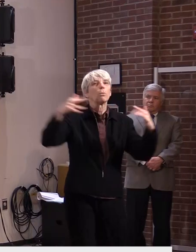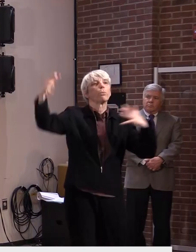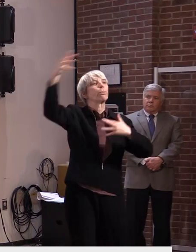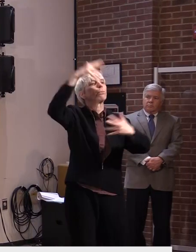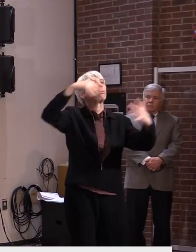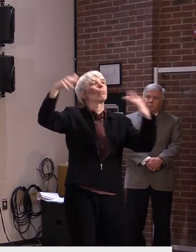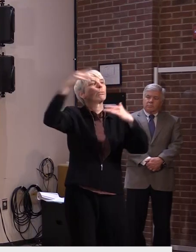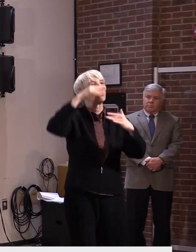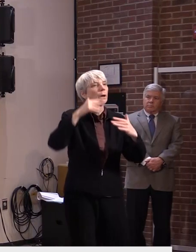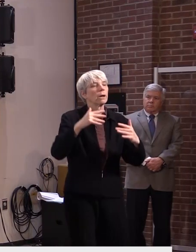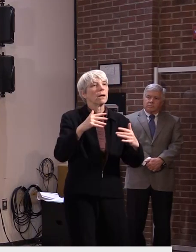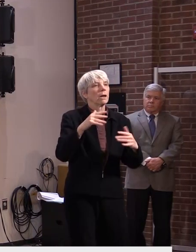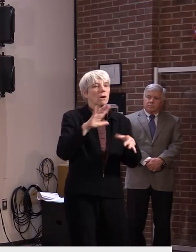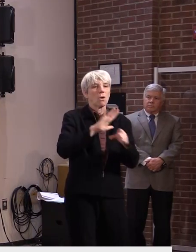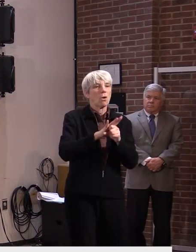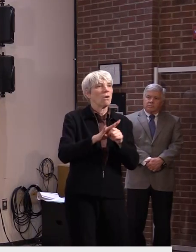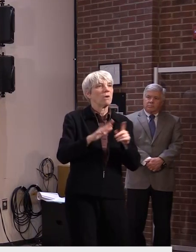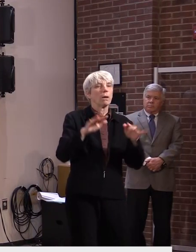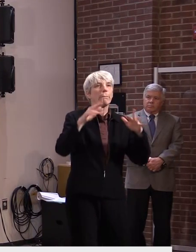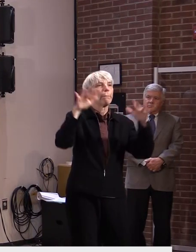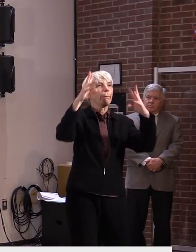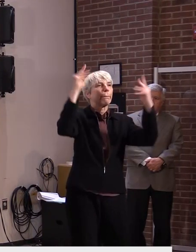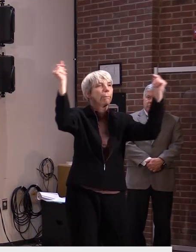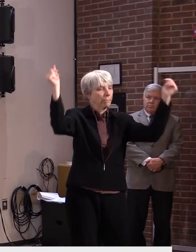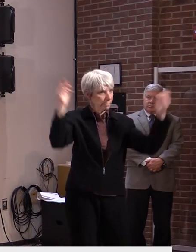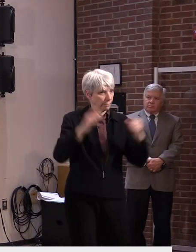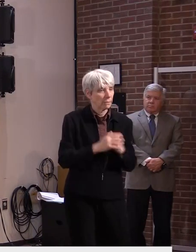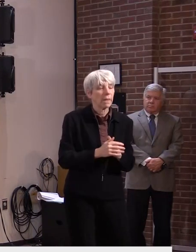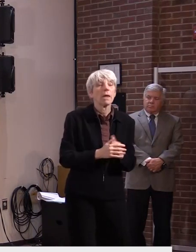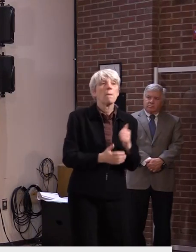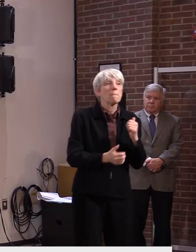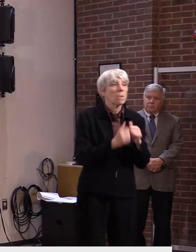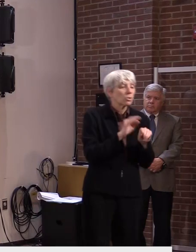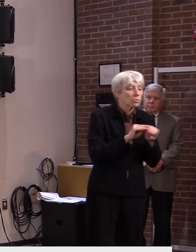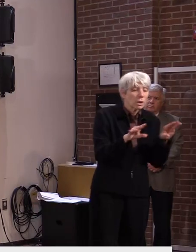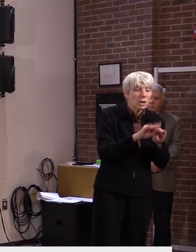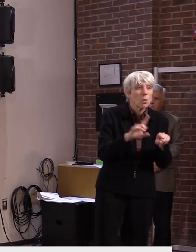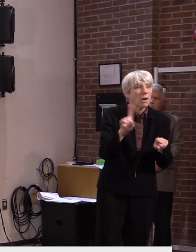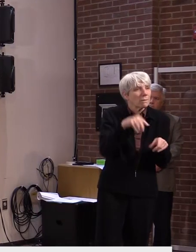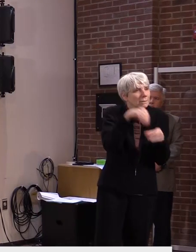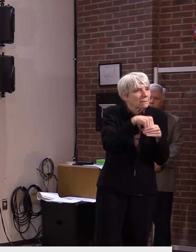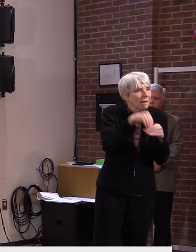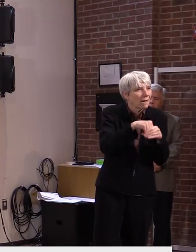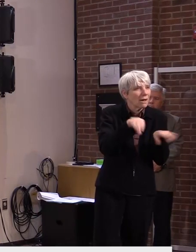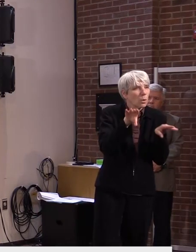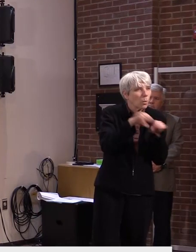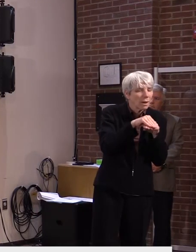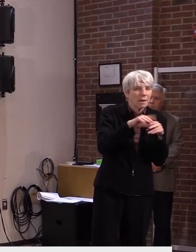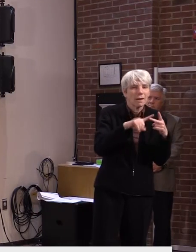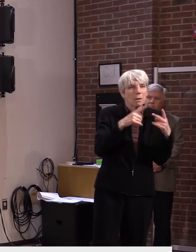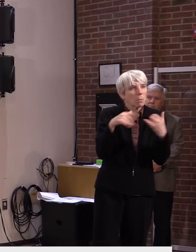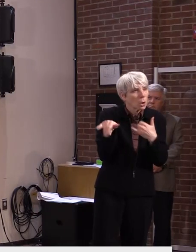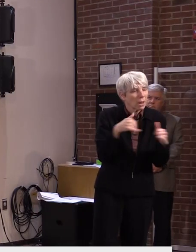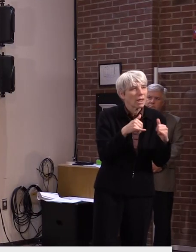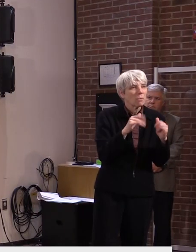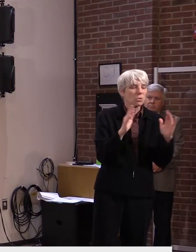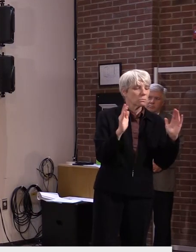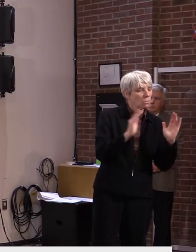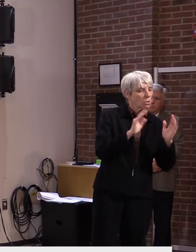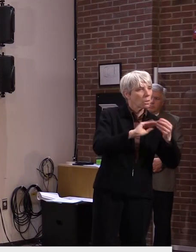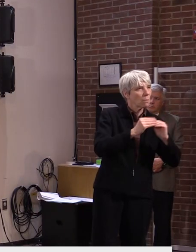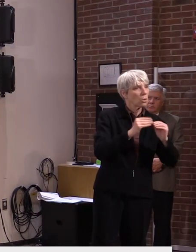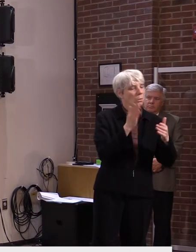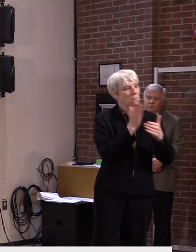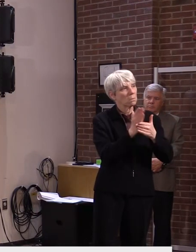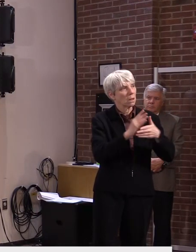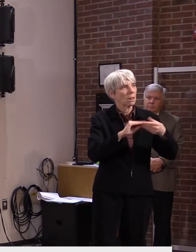mostly in inside, more smaller, mid-size